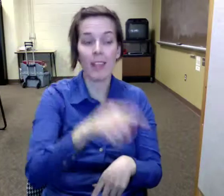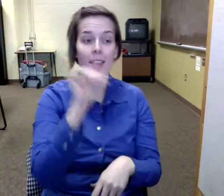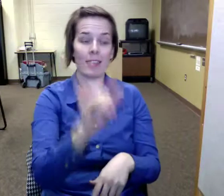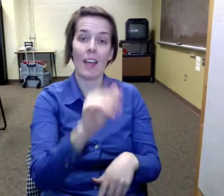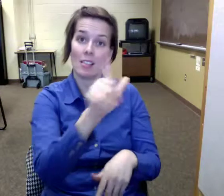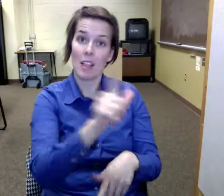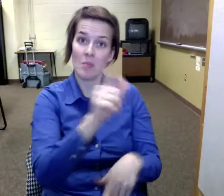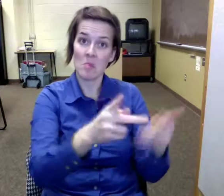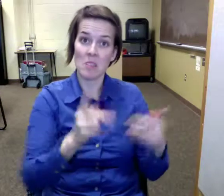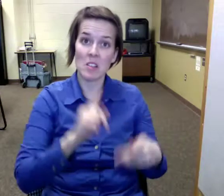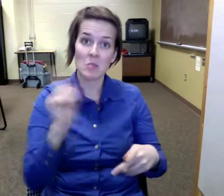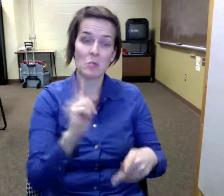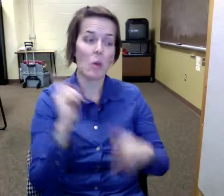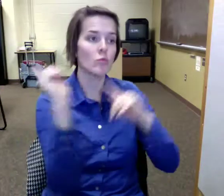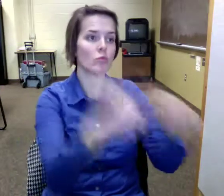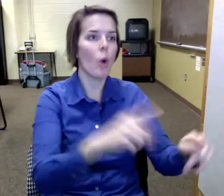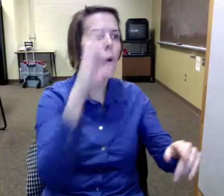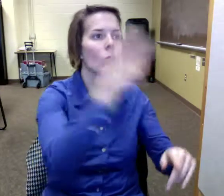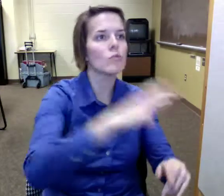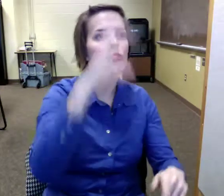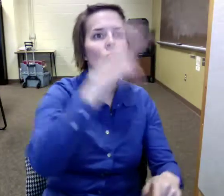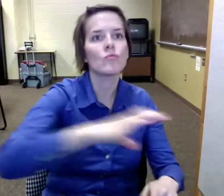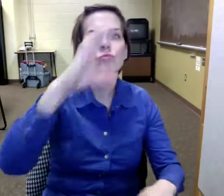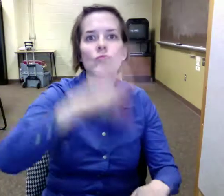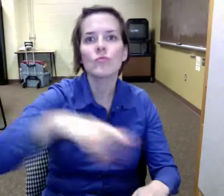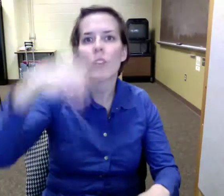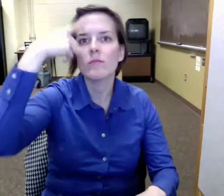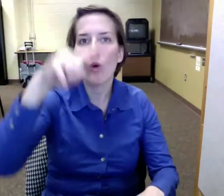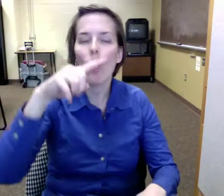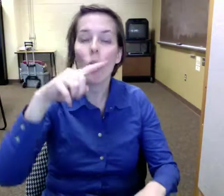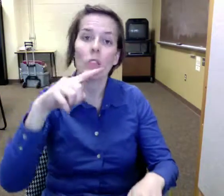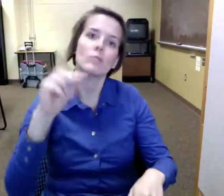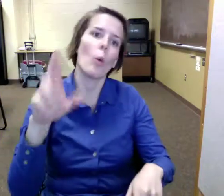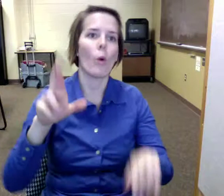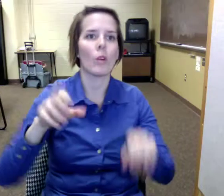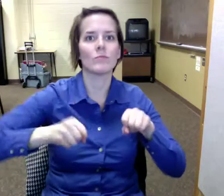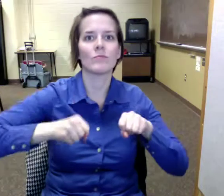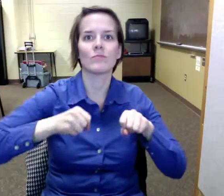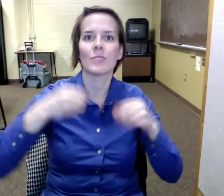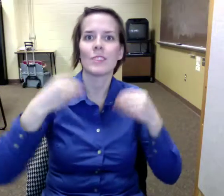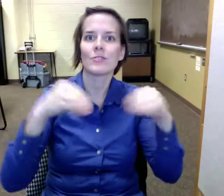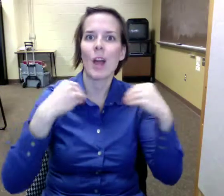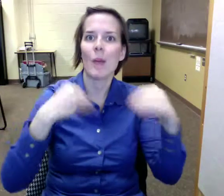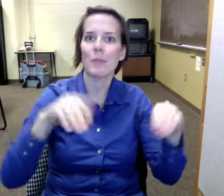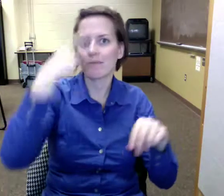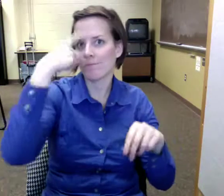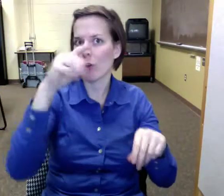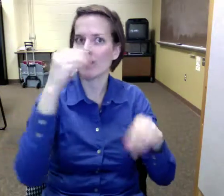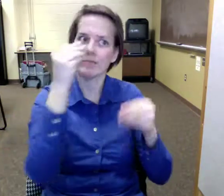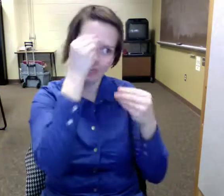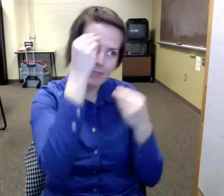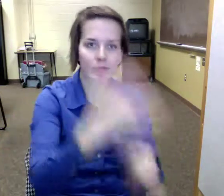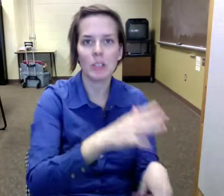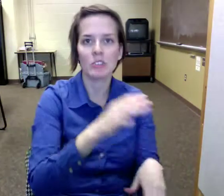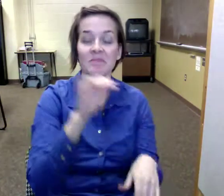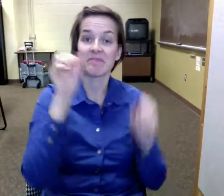this search or this looking for, shopping for information can in fact be a frustrating experience. It often is a frustrating